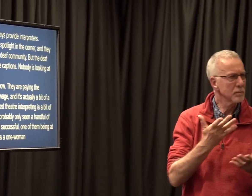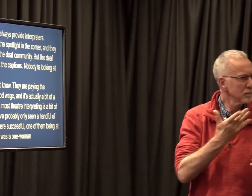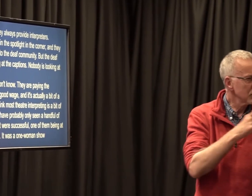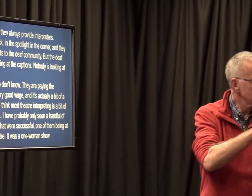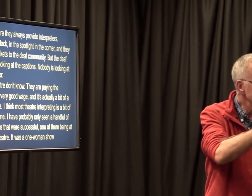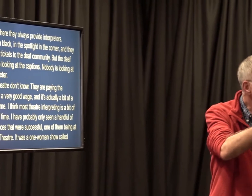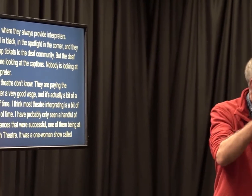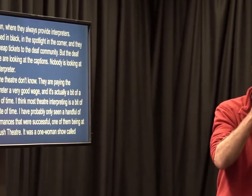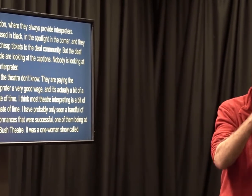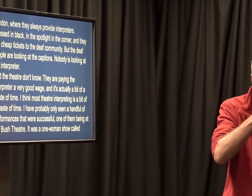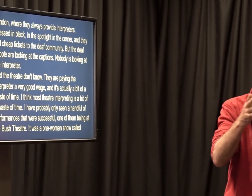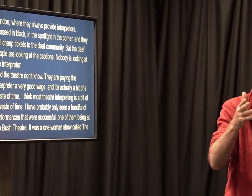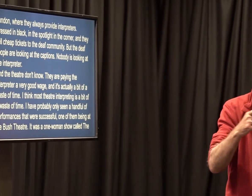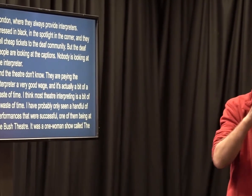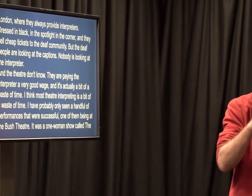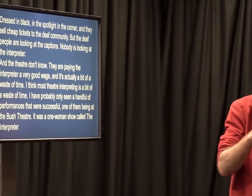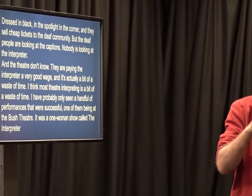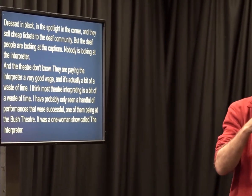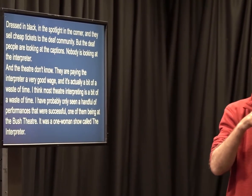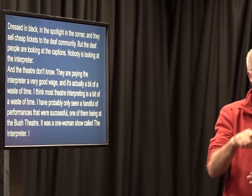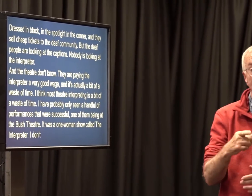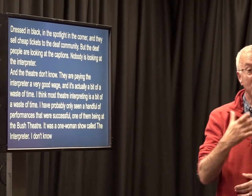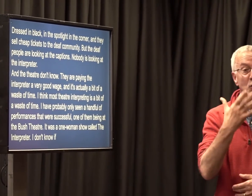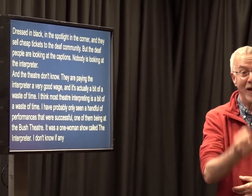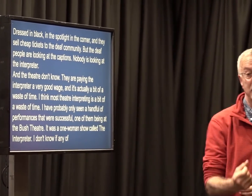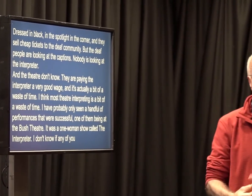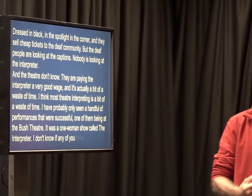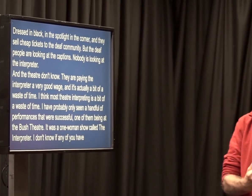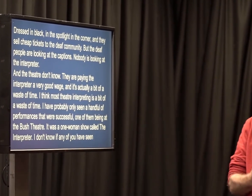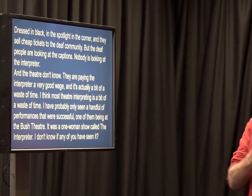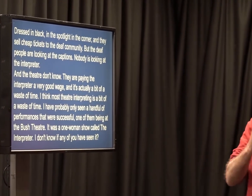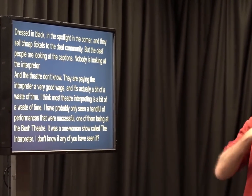Interpreter. I don't know if any of you have seen it.